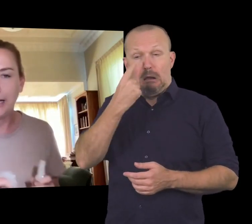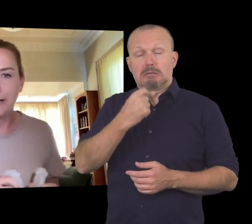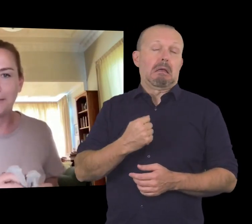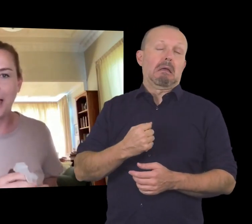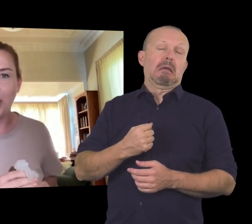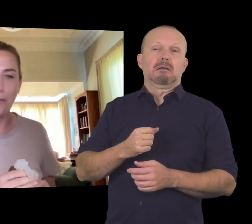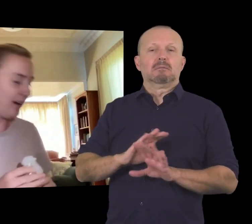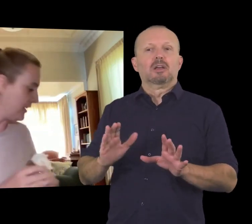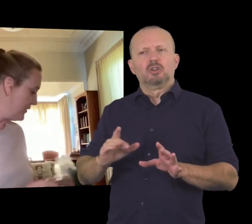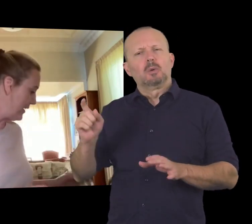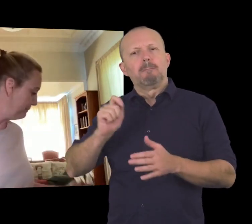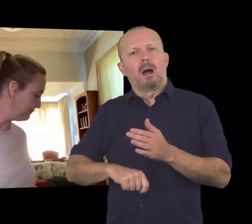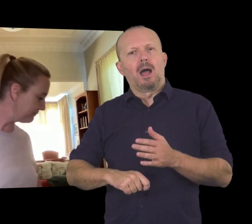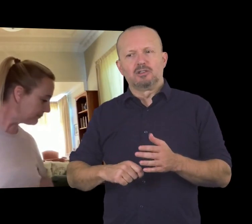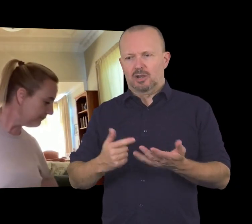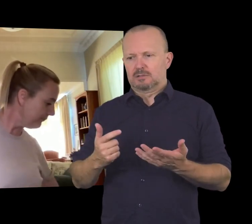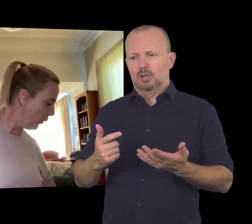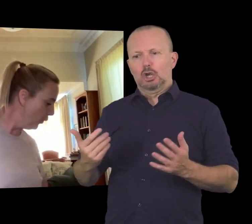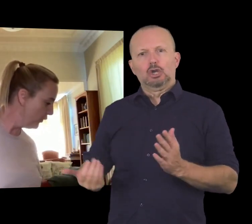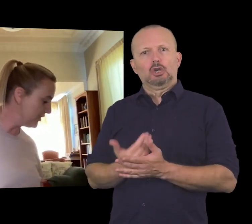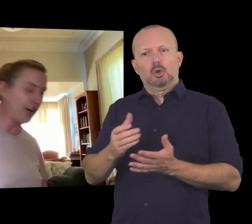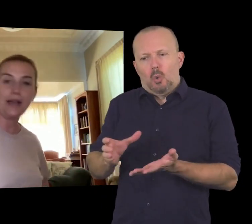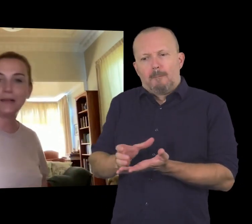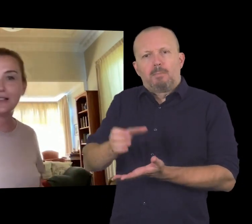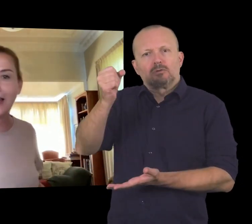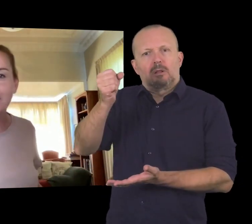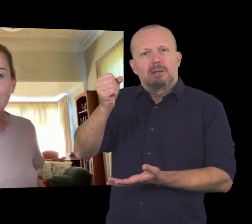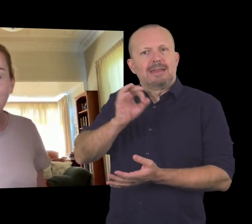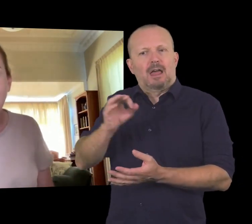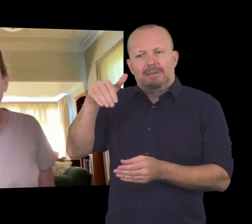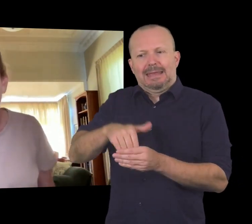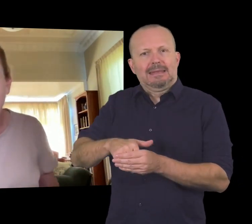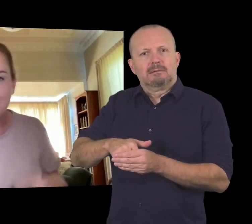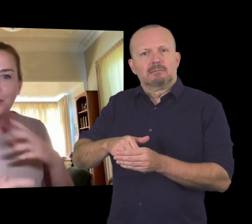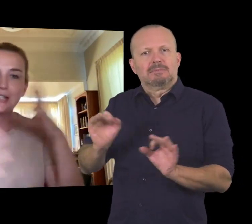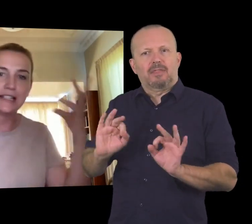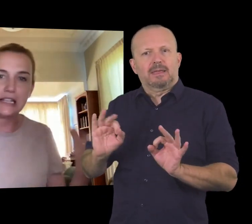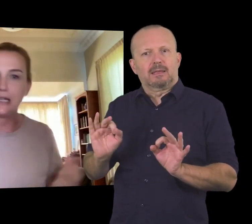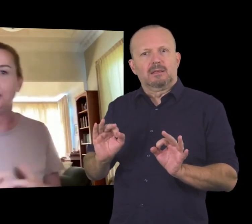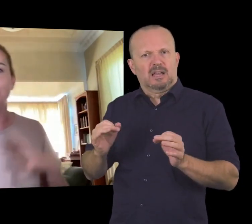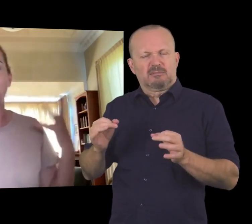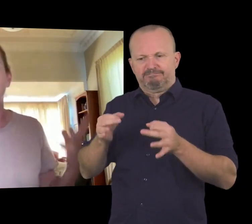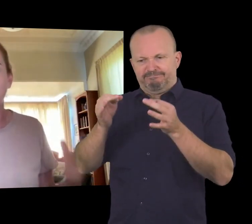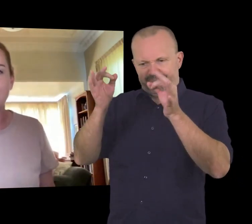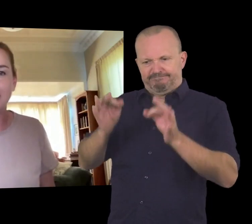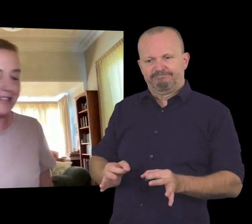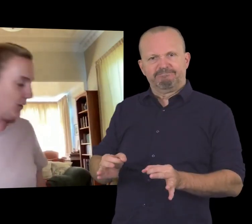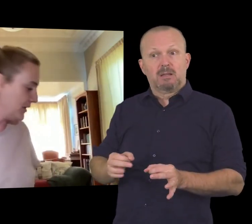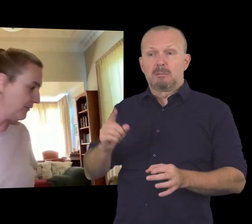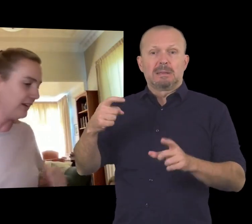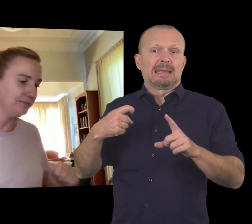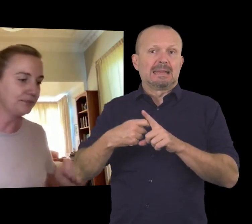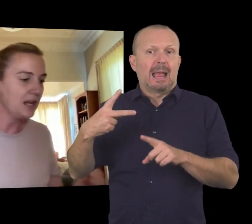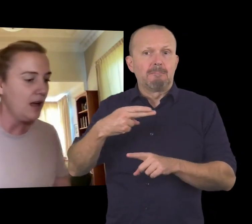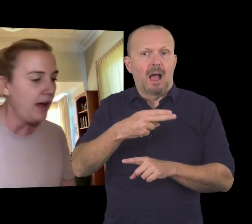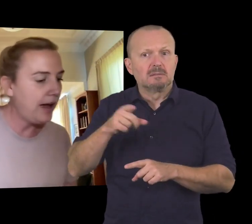from Kmart, but I use them all the time and flavor them and put scents in them and all sorts. It's lots